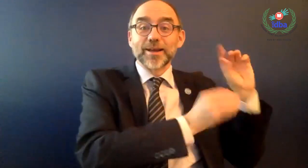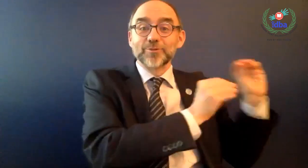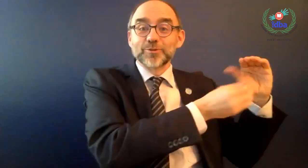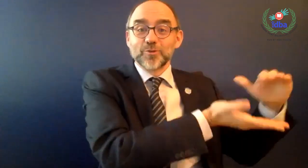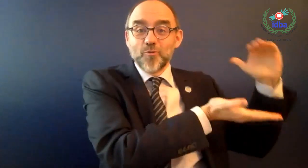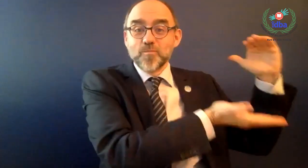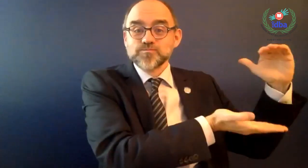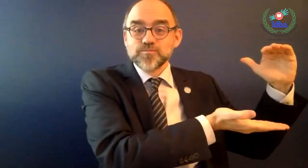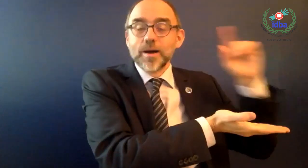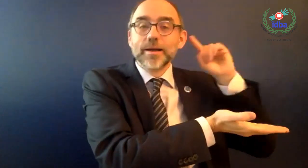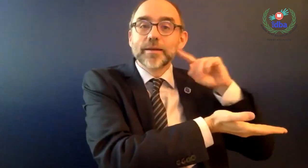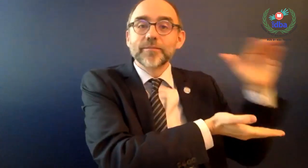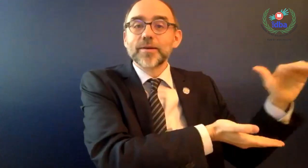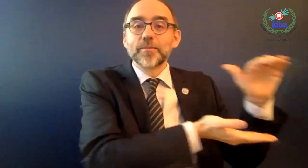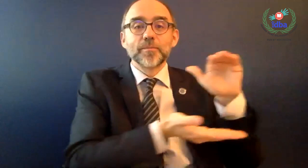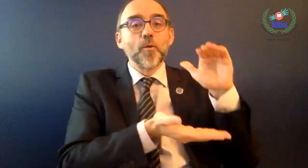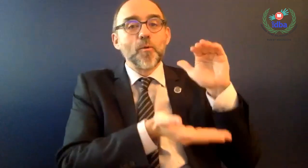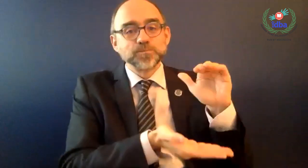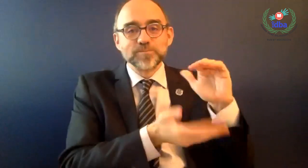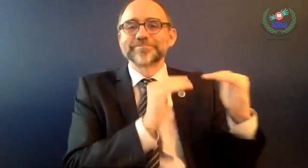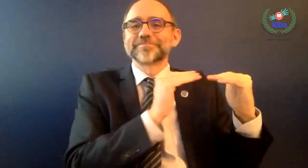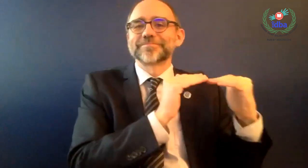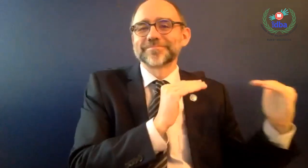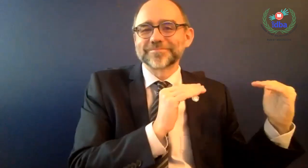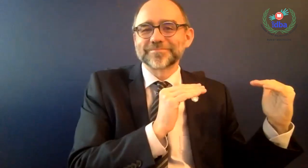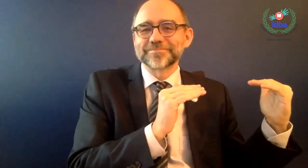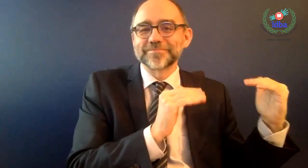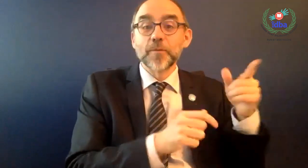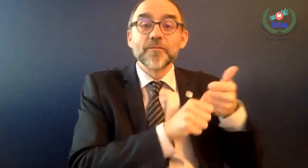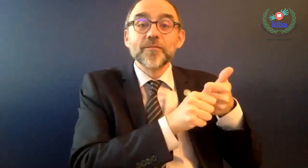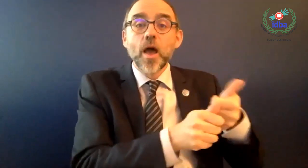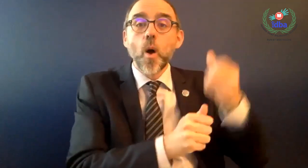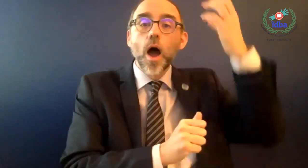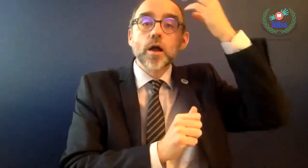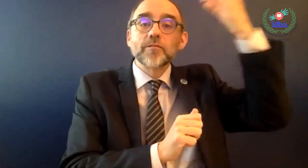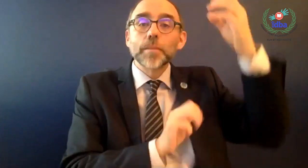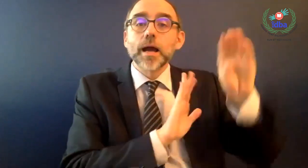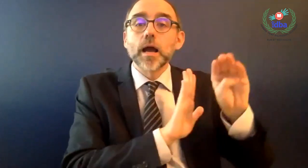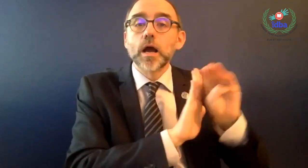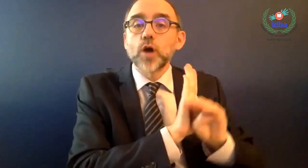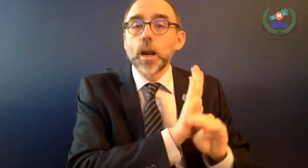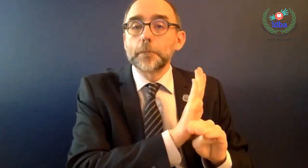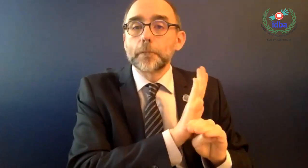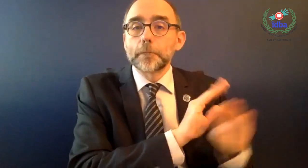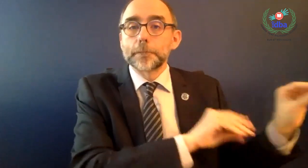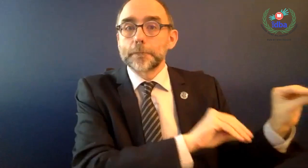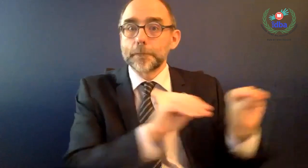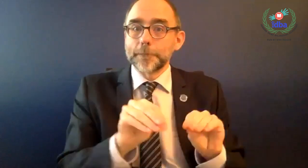or with more focus to the hearing general kids and not to the deaf, is not fair. The government